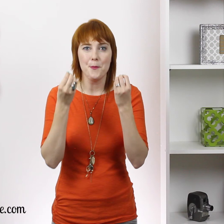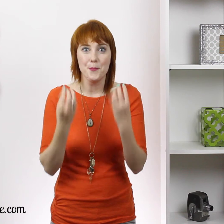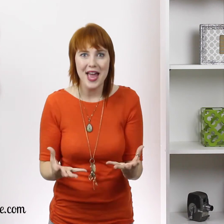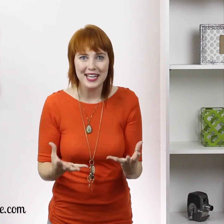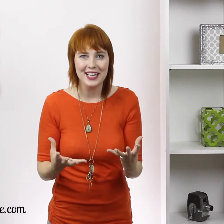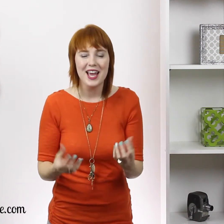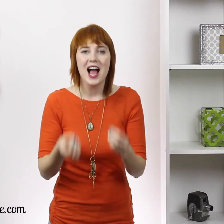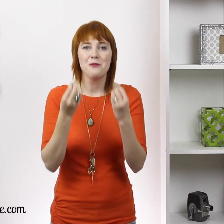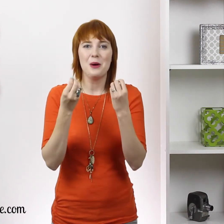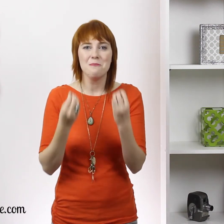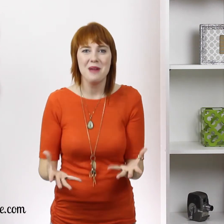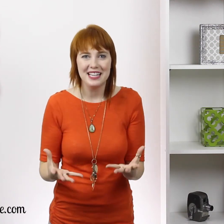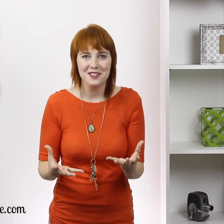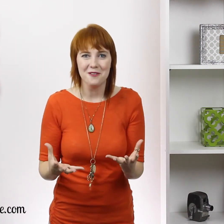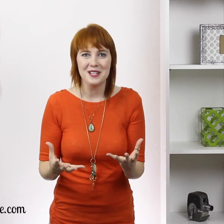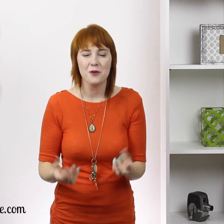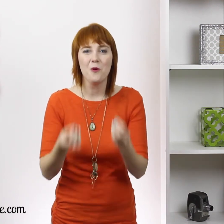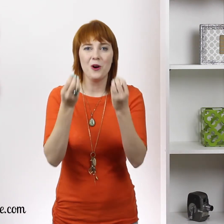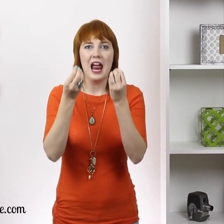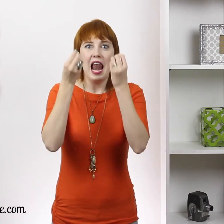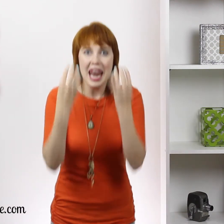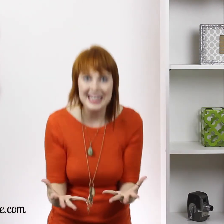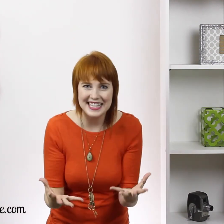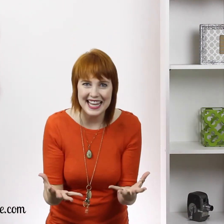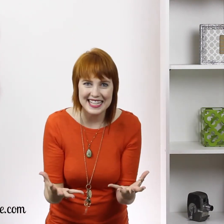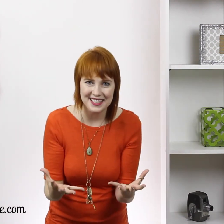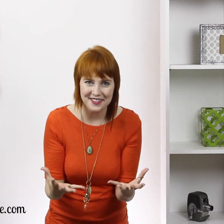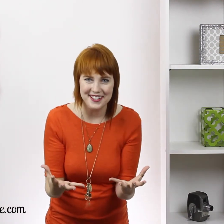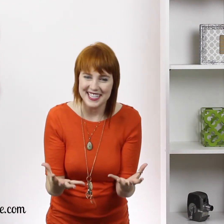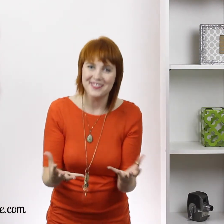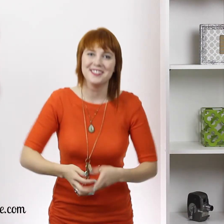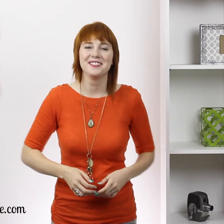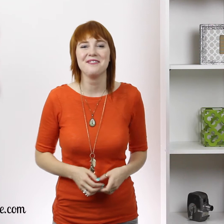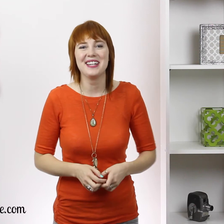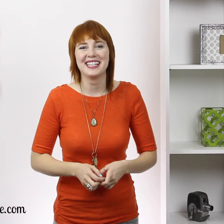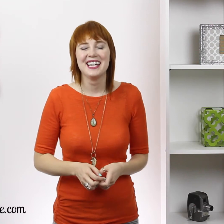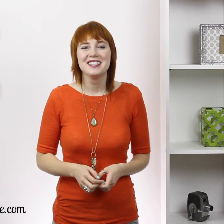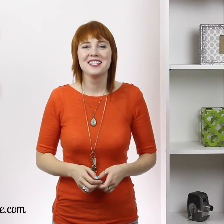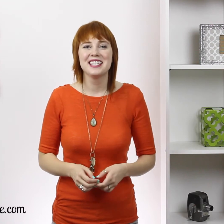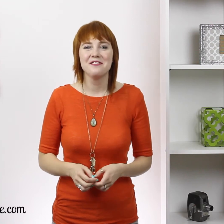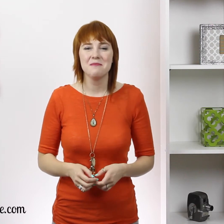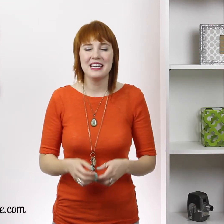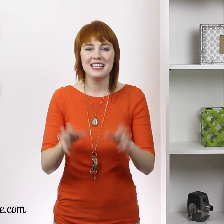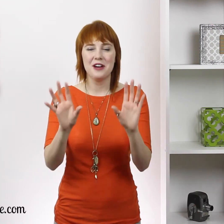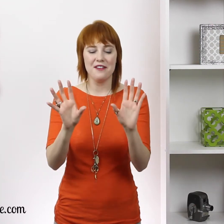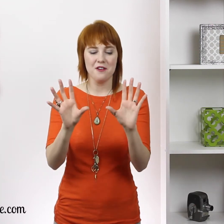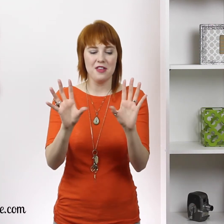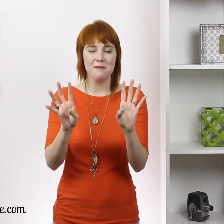many I want many toys or lots and lots of toys if you do it real big to the sign for many you have your thumbs